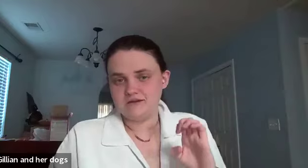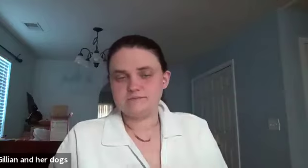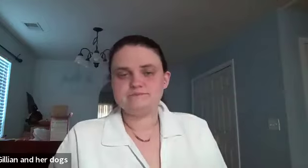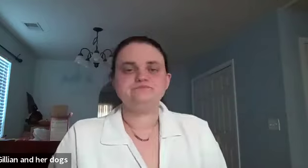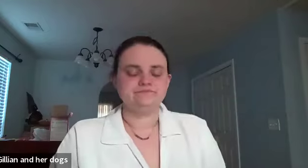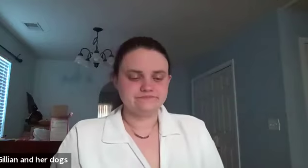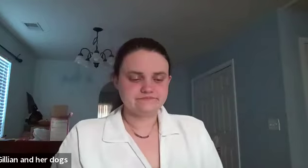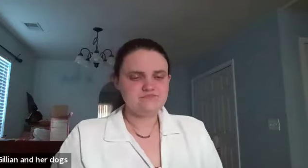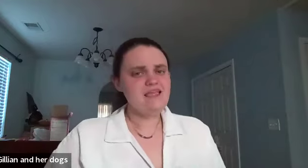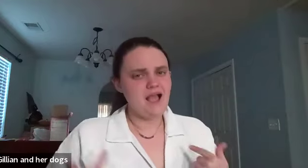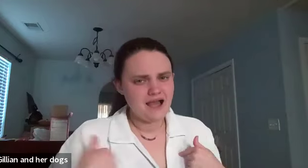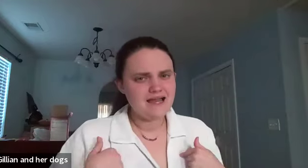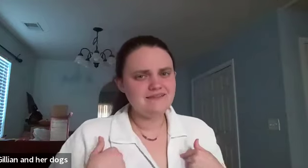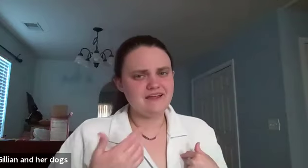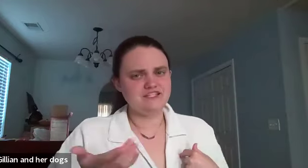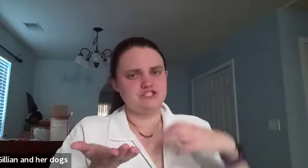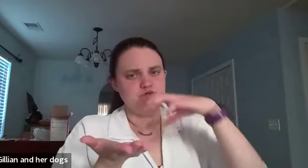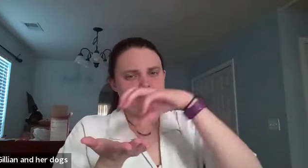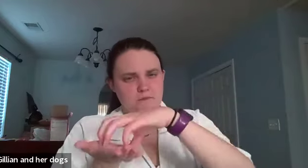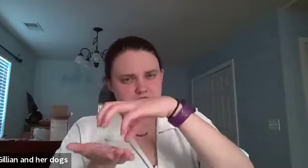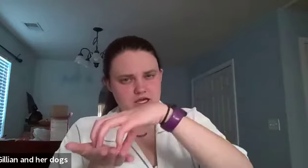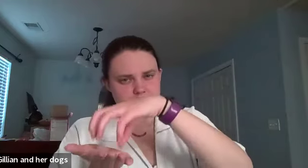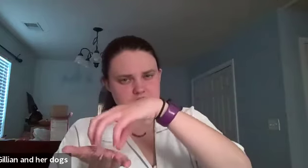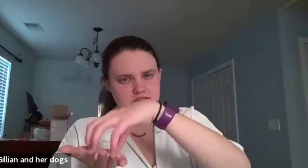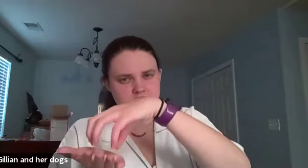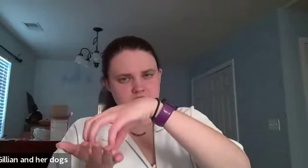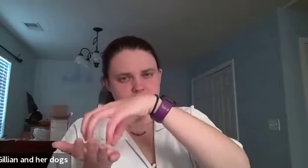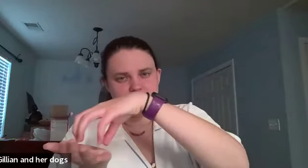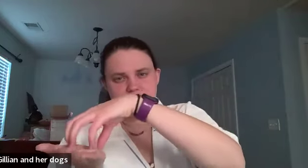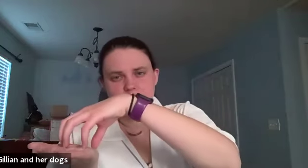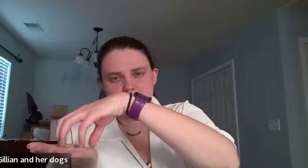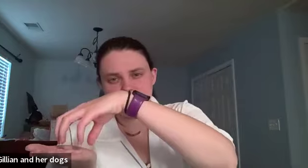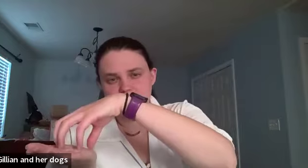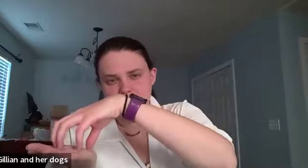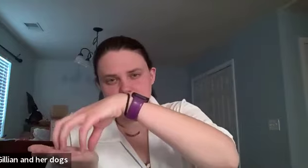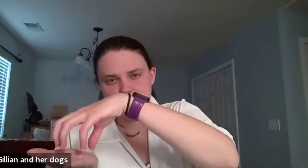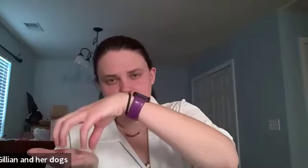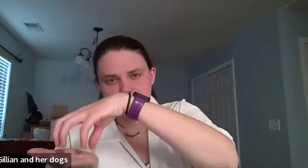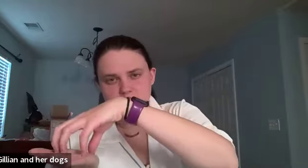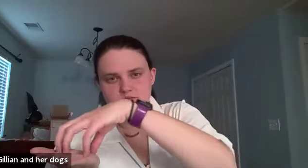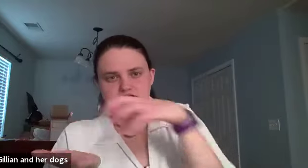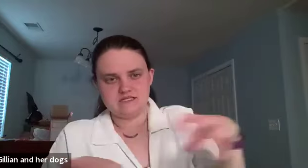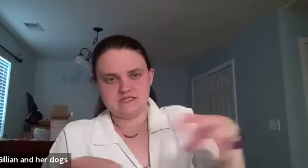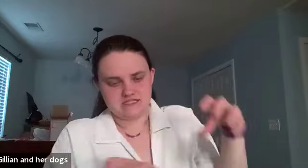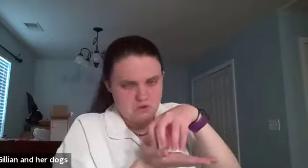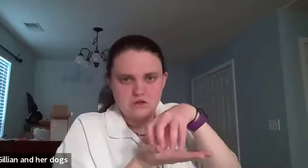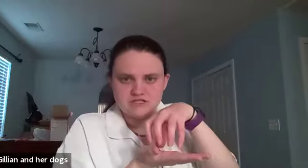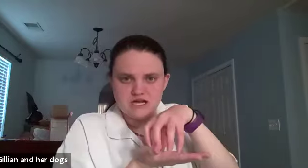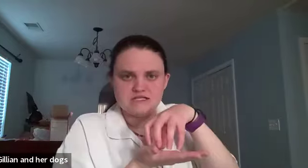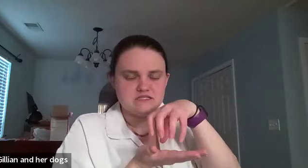cake. I like to do cupcakes because that one makes me think of cupcakes more because it's a smaller size